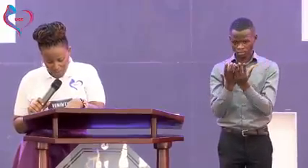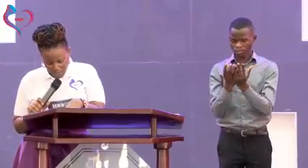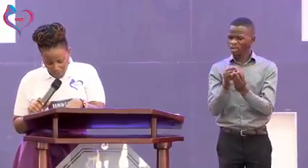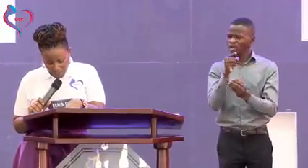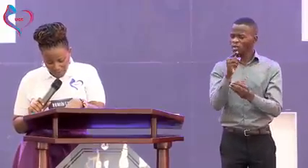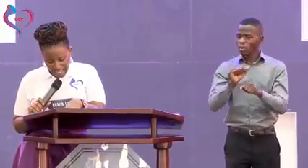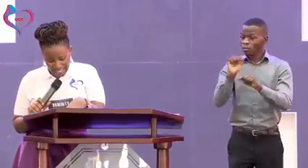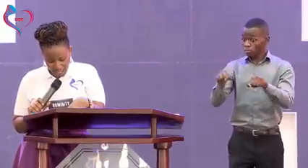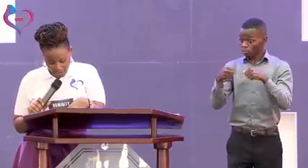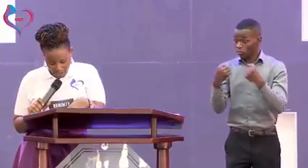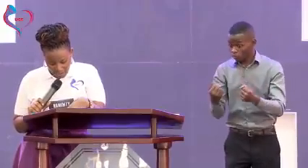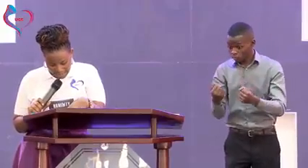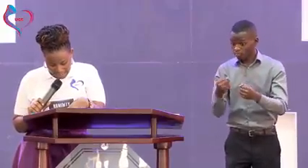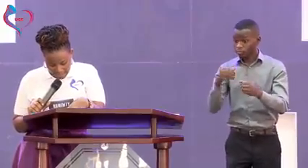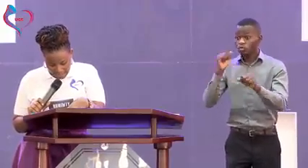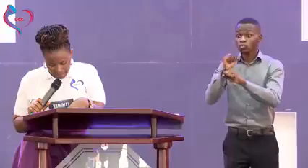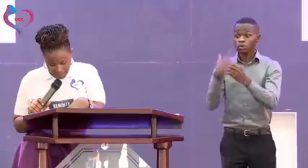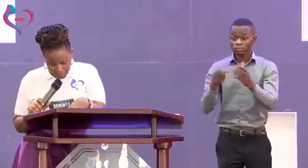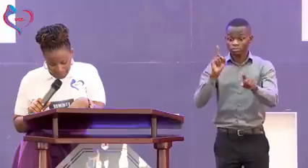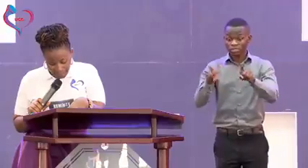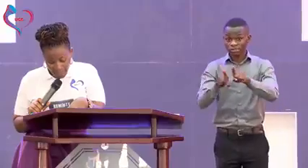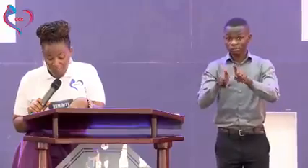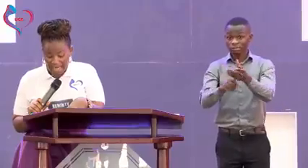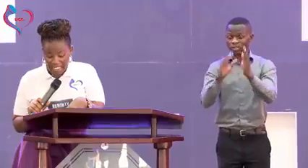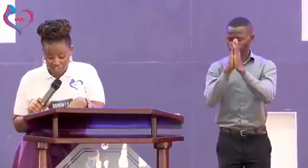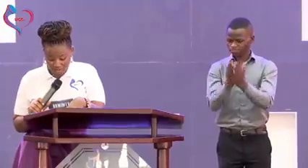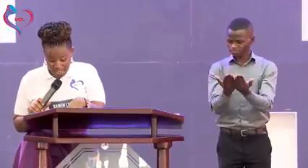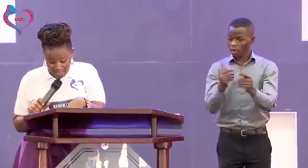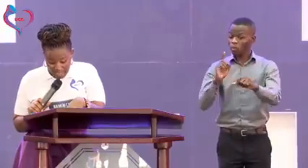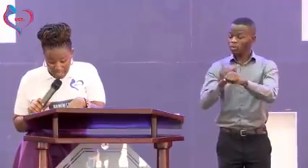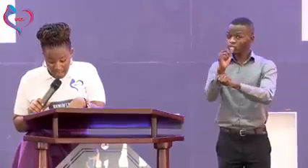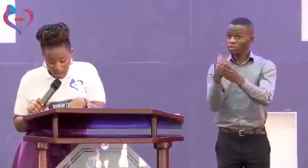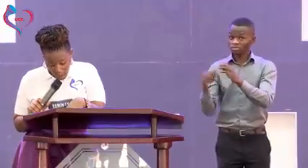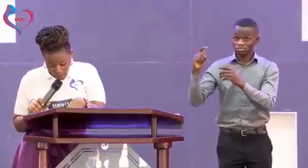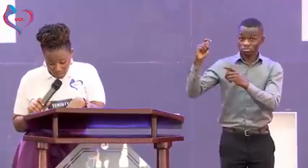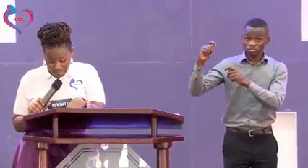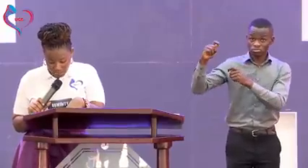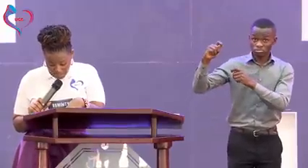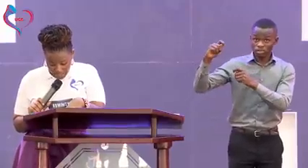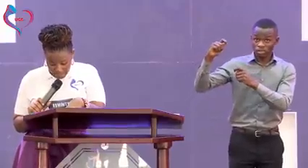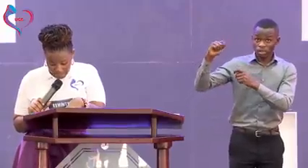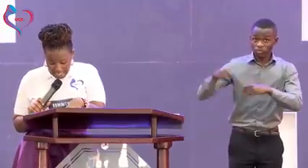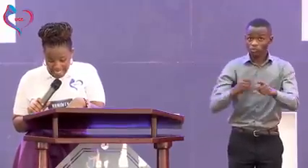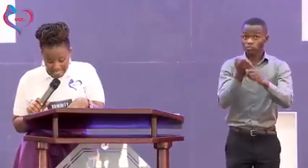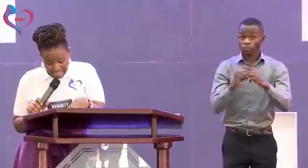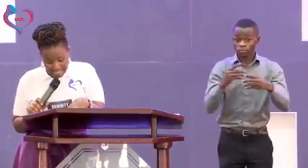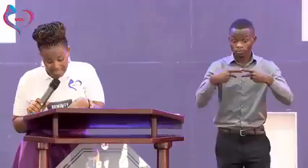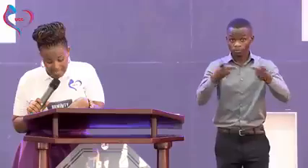not muzzle an oxen while it treads out the grain.